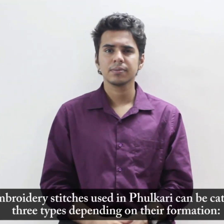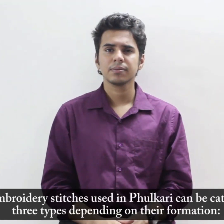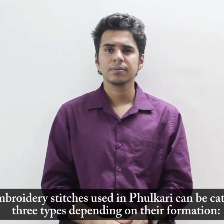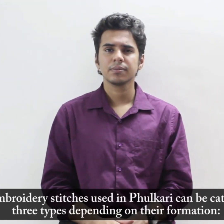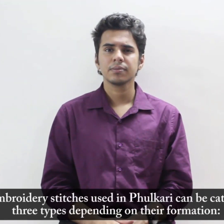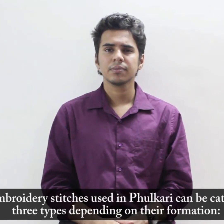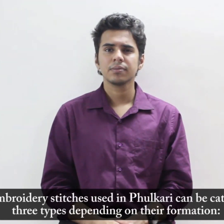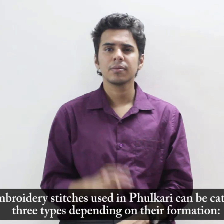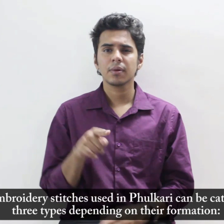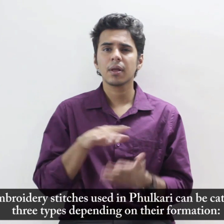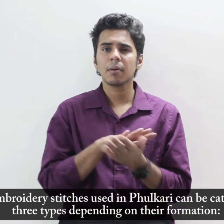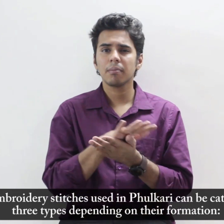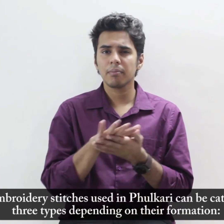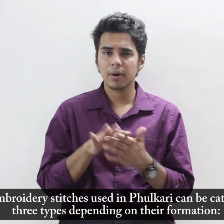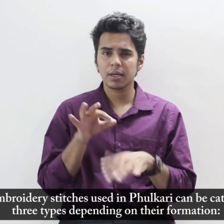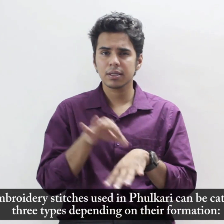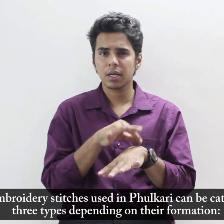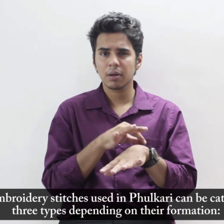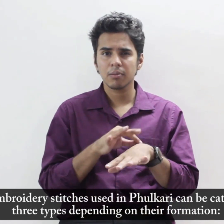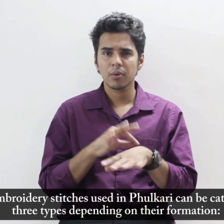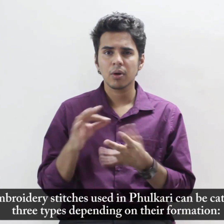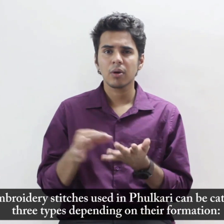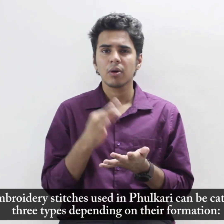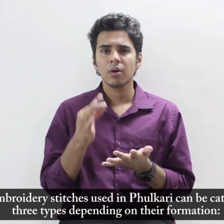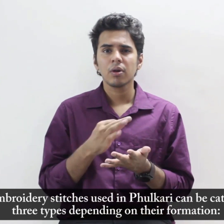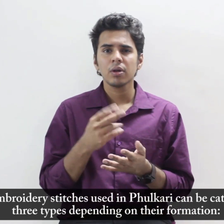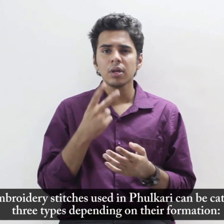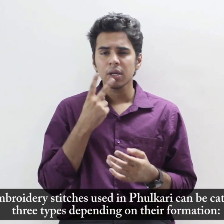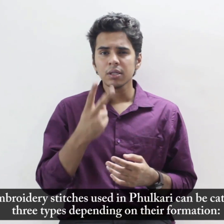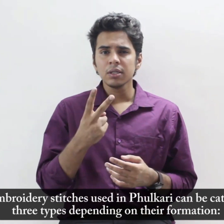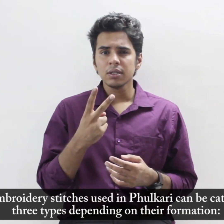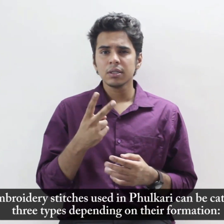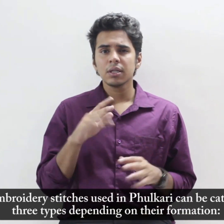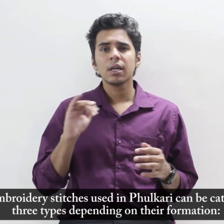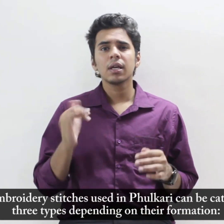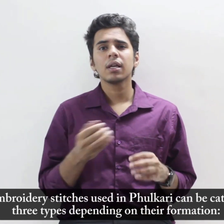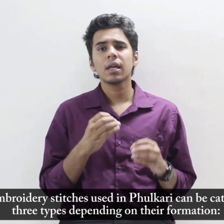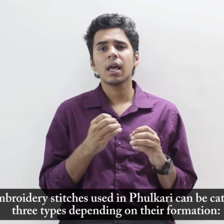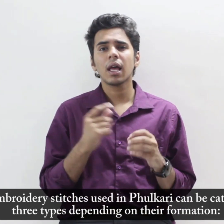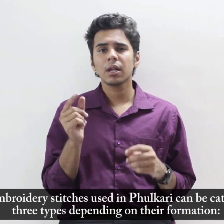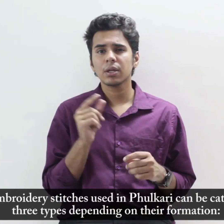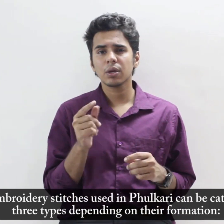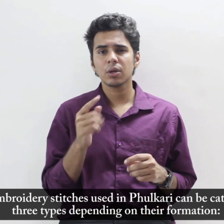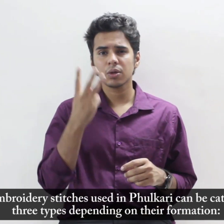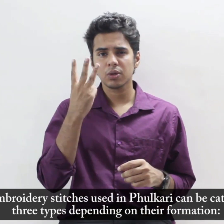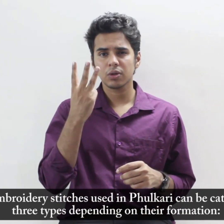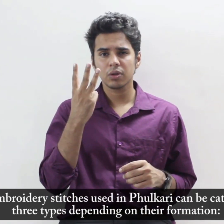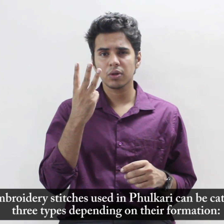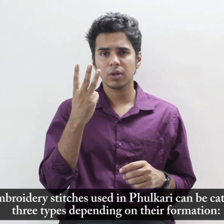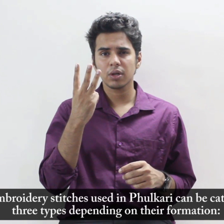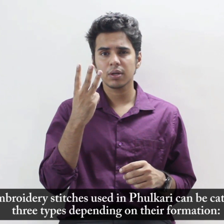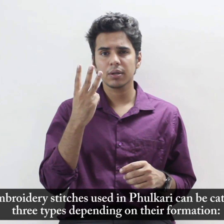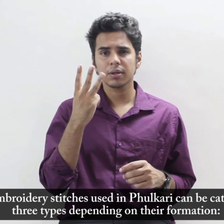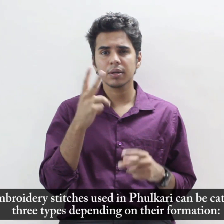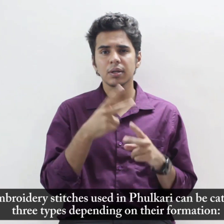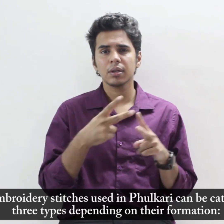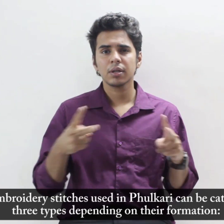The basic embroidery stitches used in Fulkari can be categorized into three types depending on their formation.